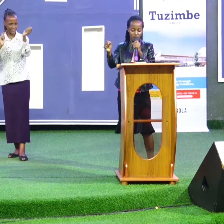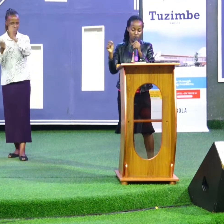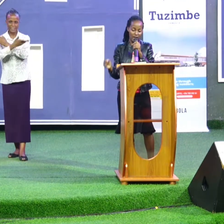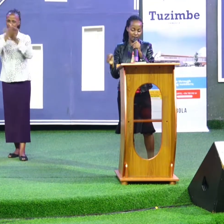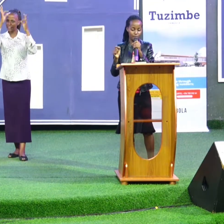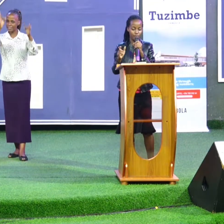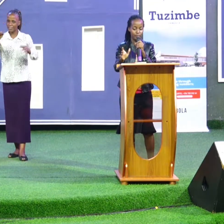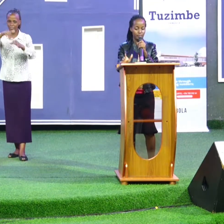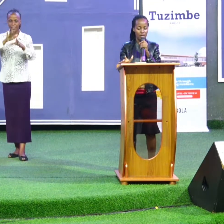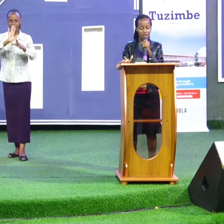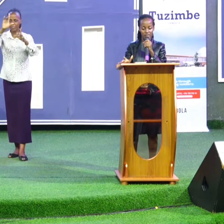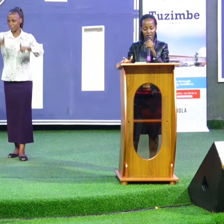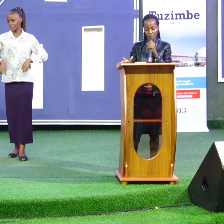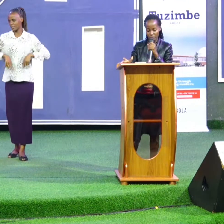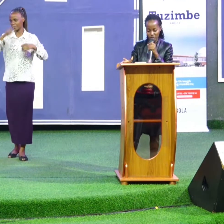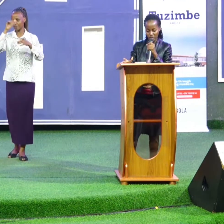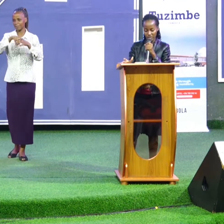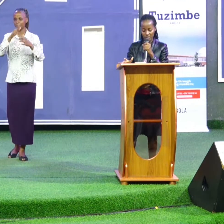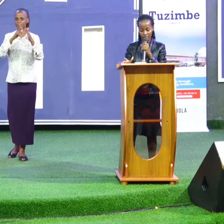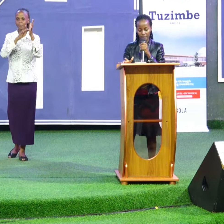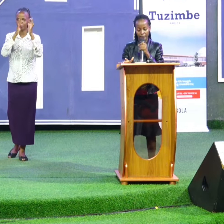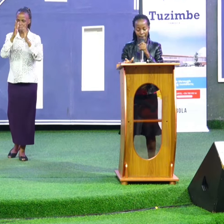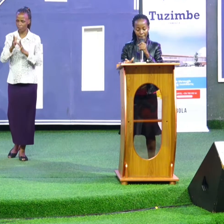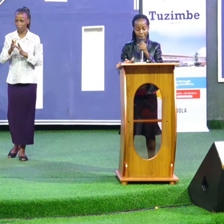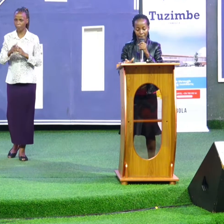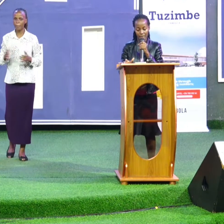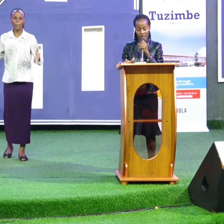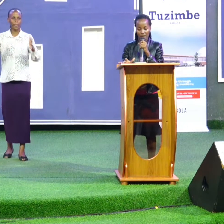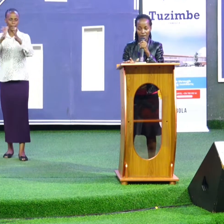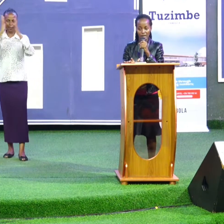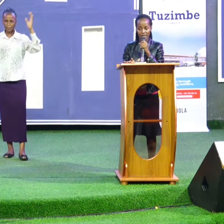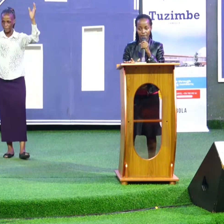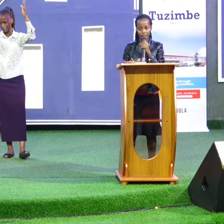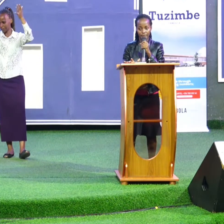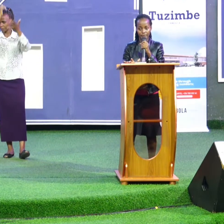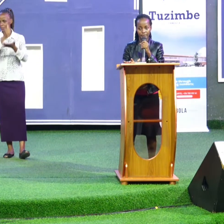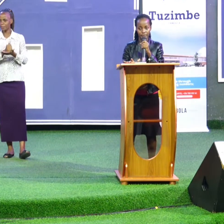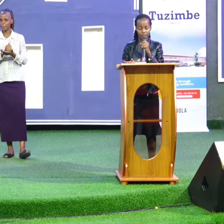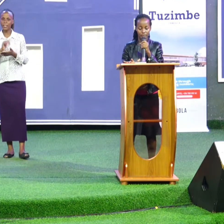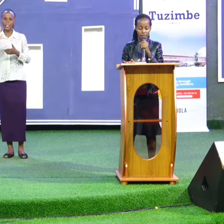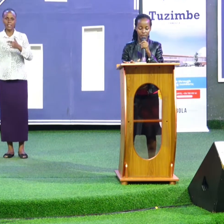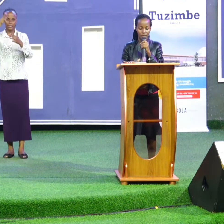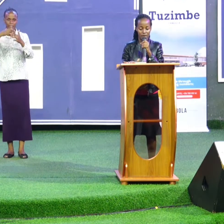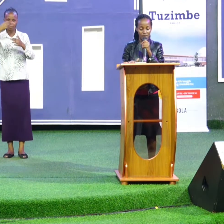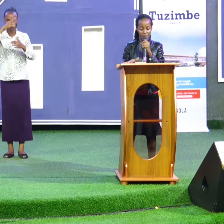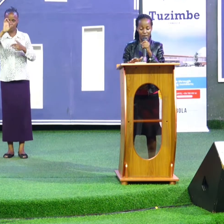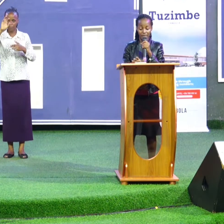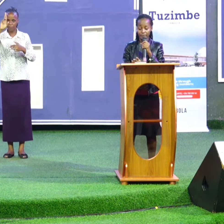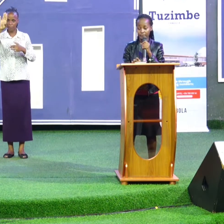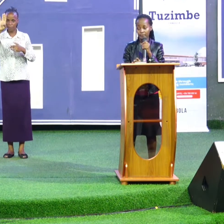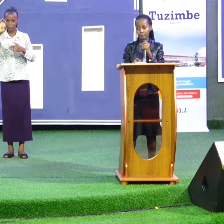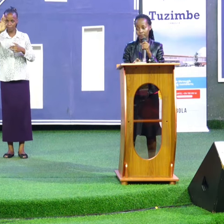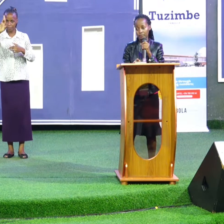anything in your life. In the name of Jesus. Hallelujah. Amen. Amanya Habat Sechito.